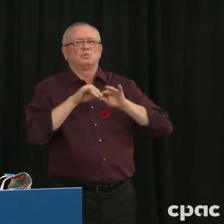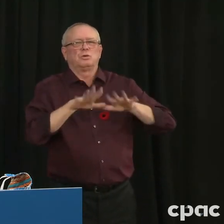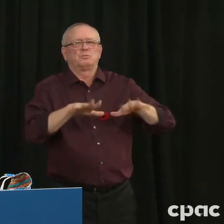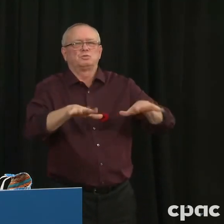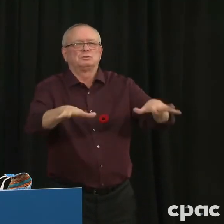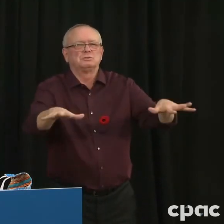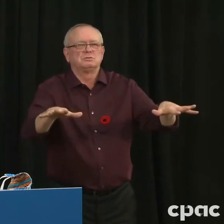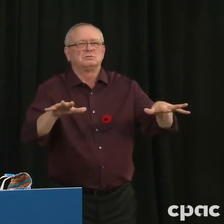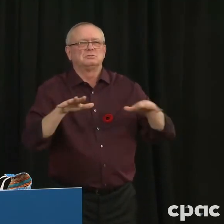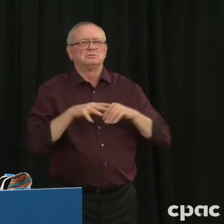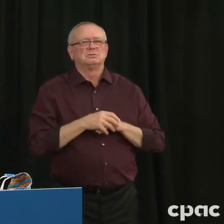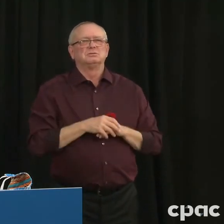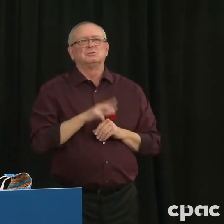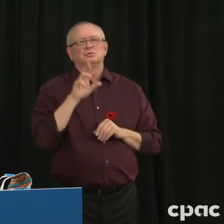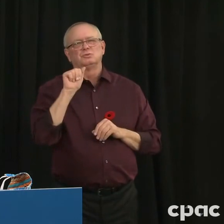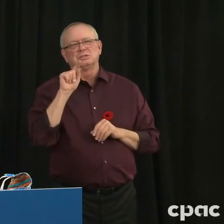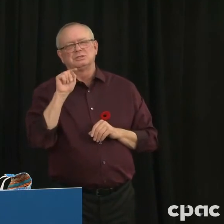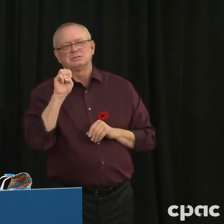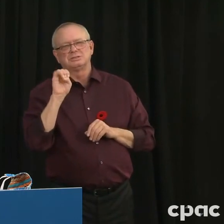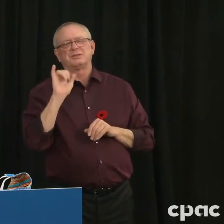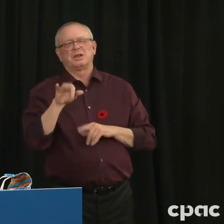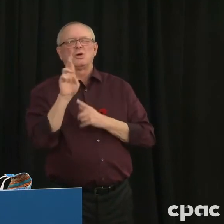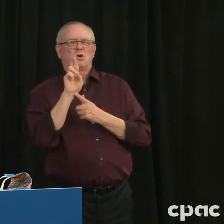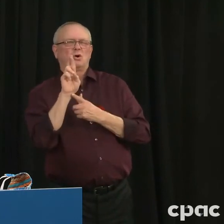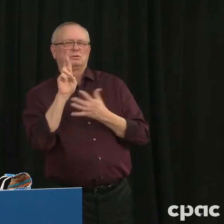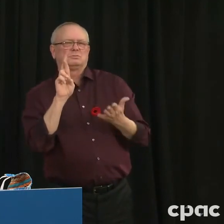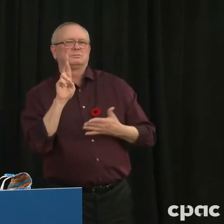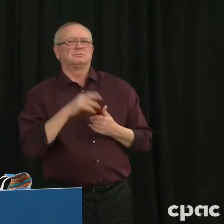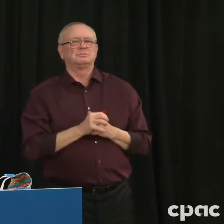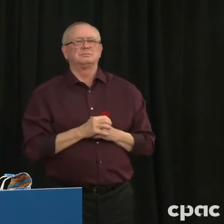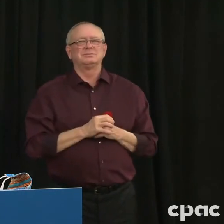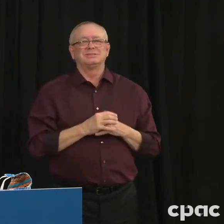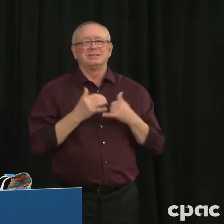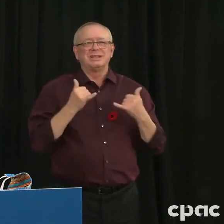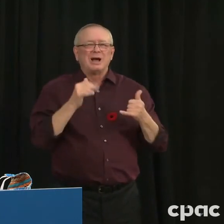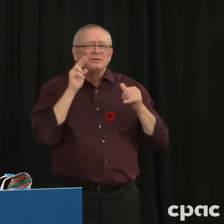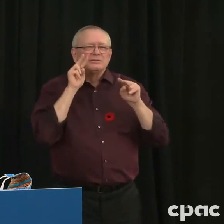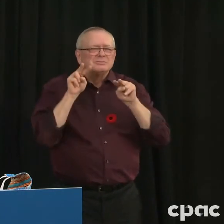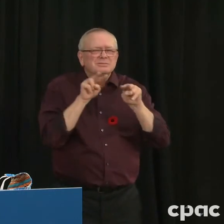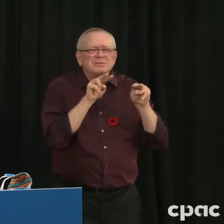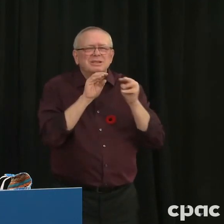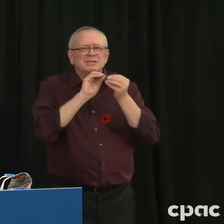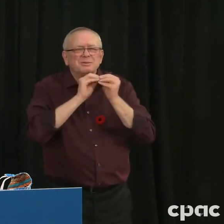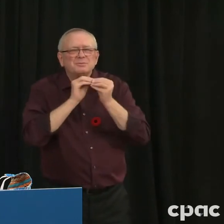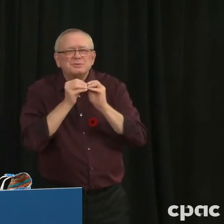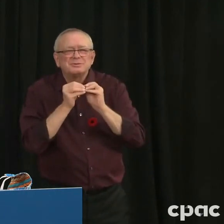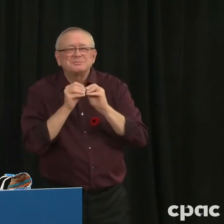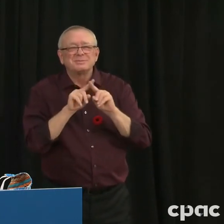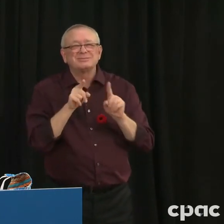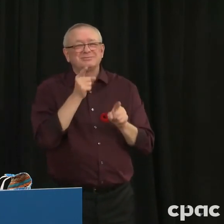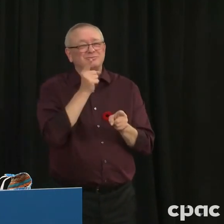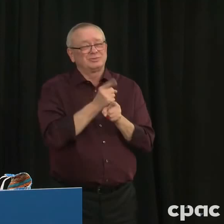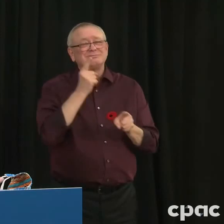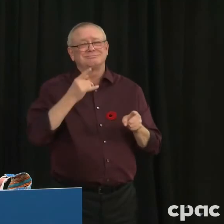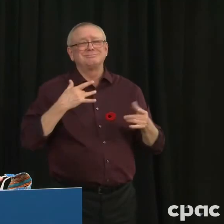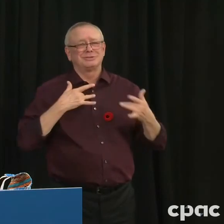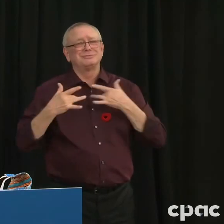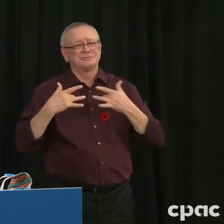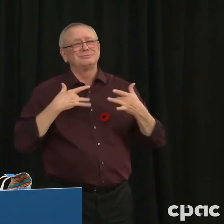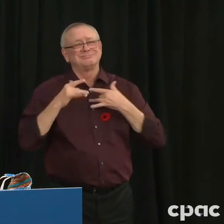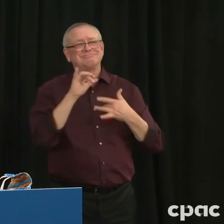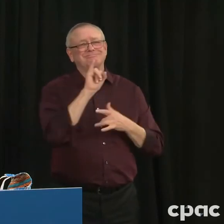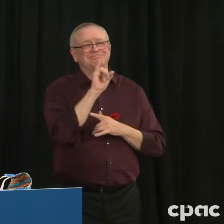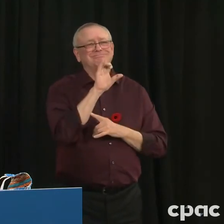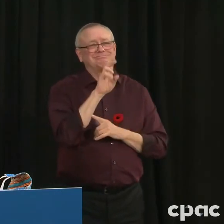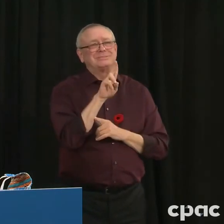we've crossed this 50% of ICU capacity, as I said earlier, it is concerning. And as I said earlier, we are looking at other options and